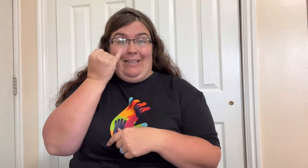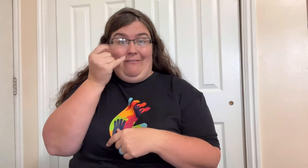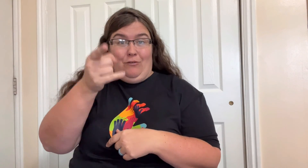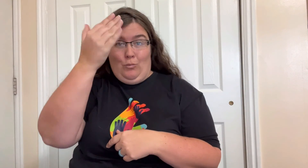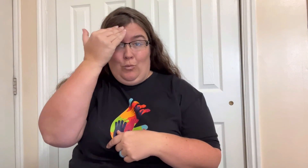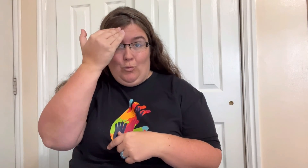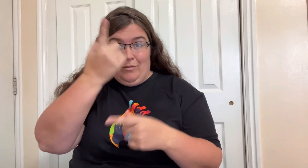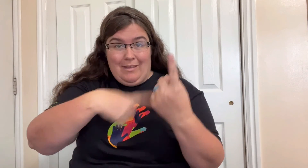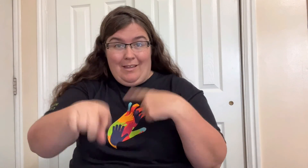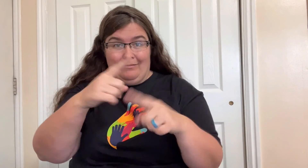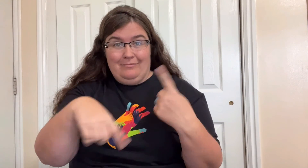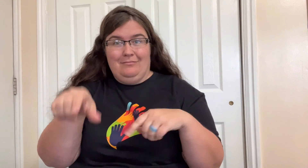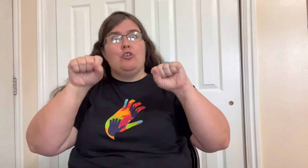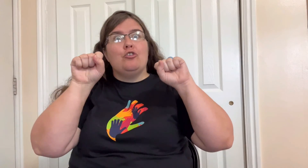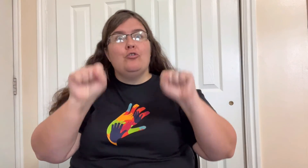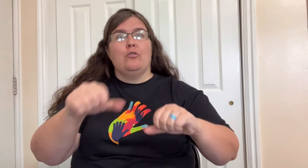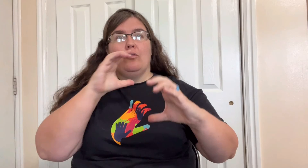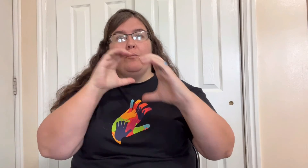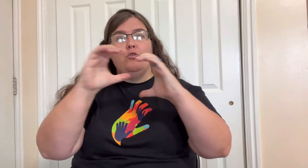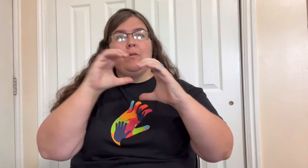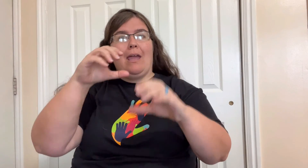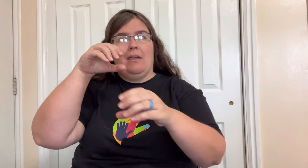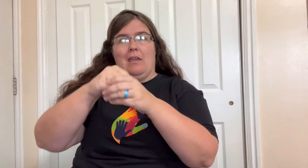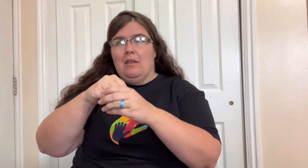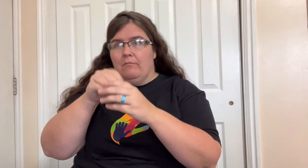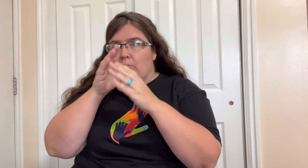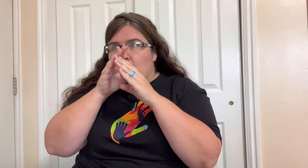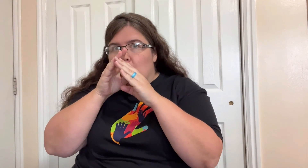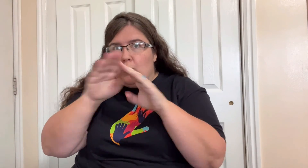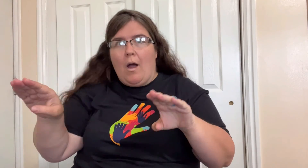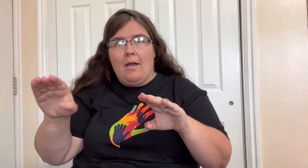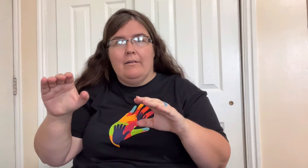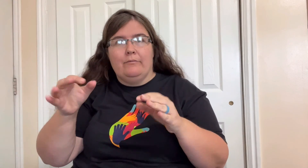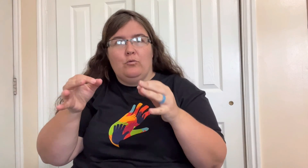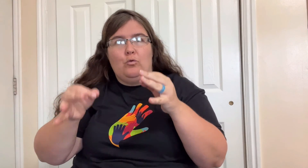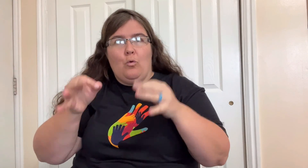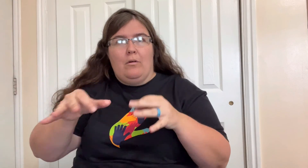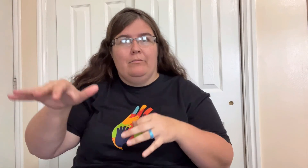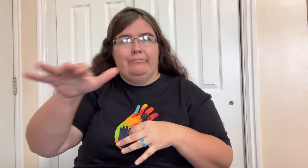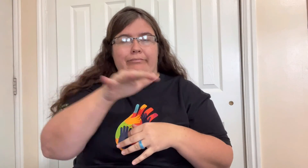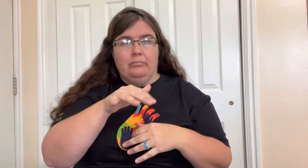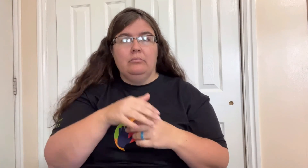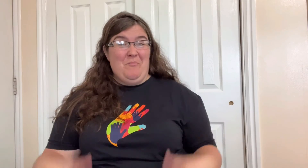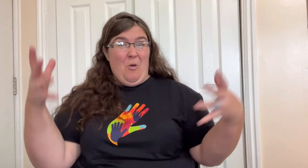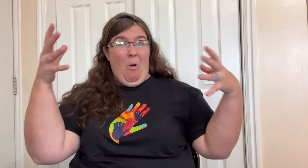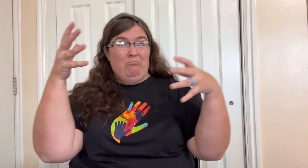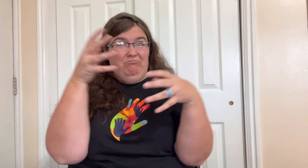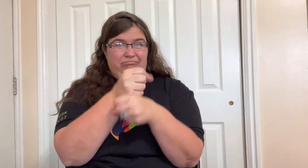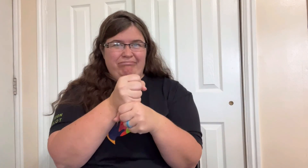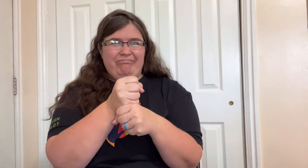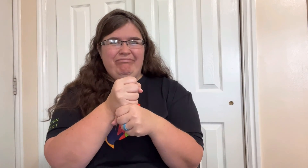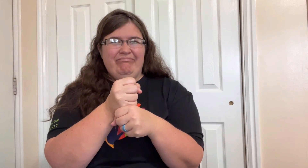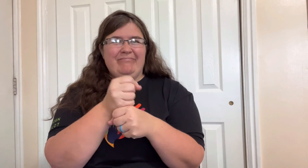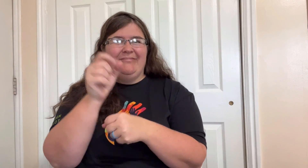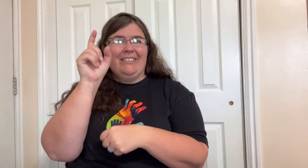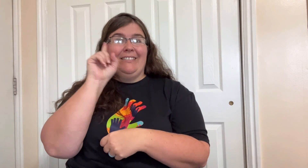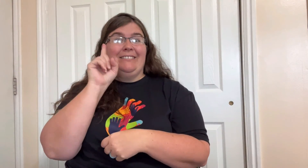So if you knew how to sign, you could communicate in that silent court. So in essence,